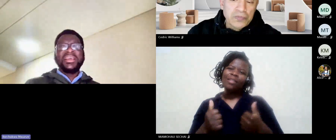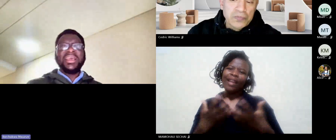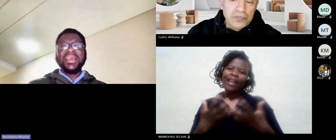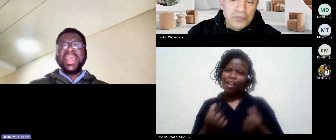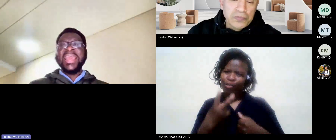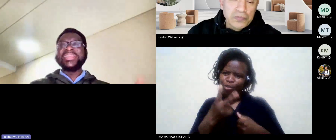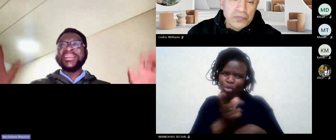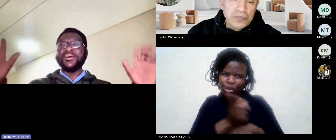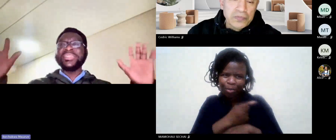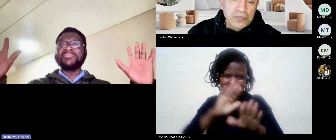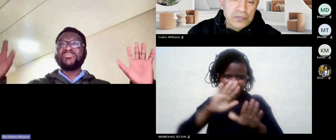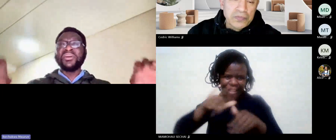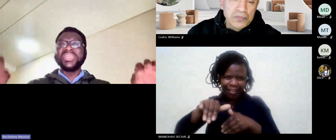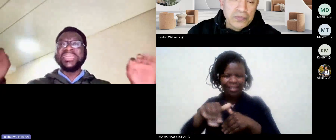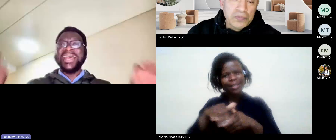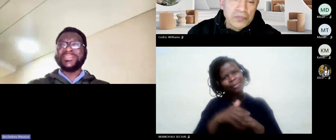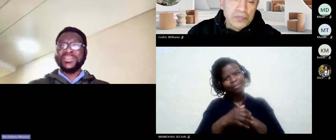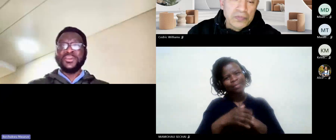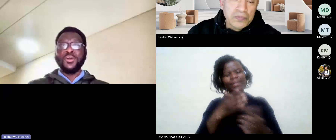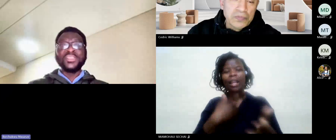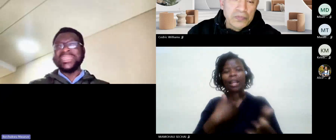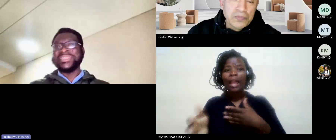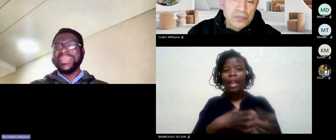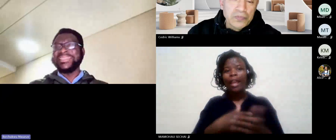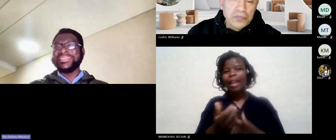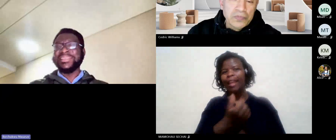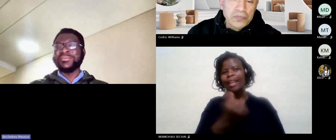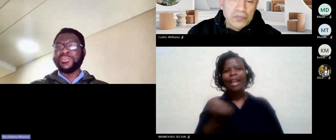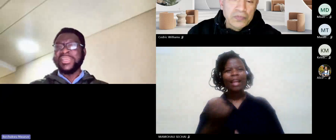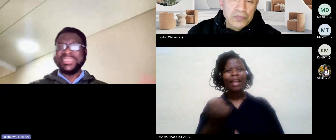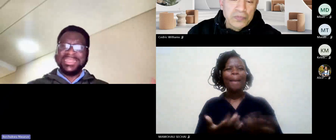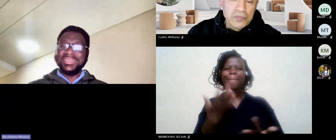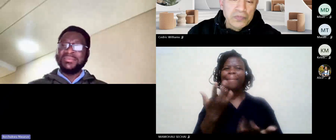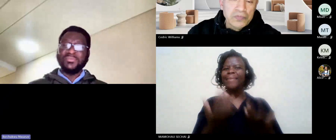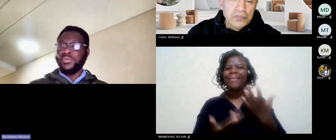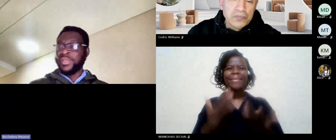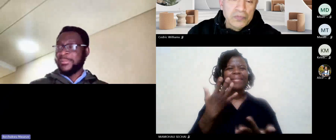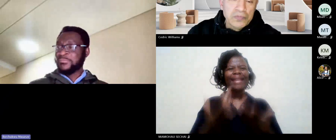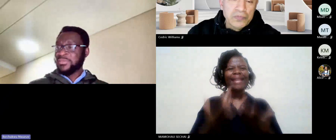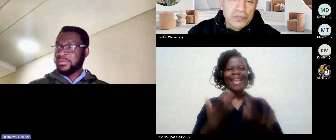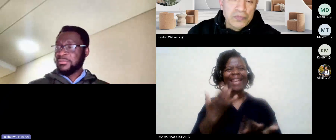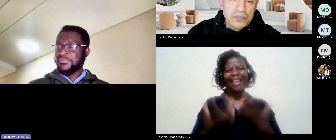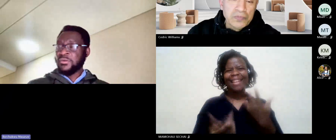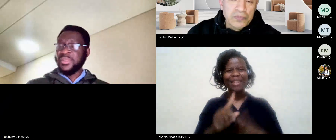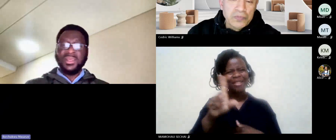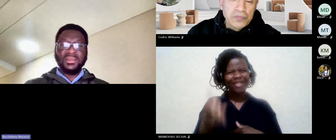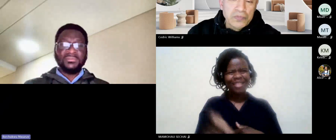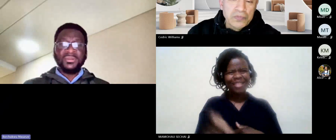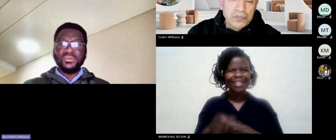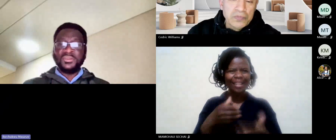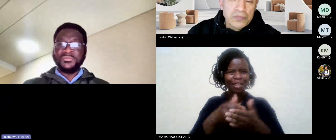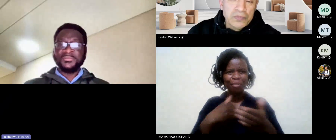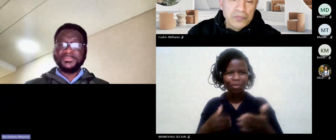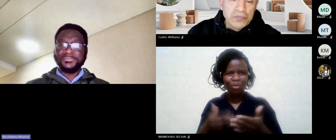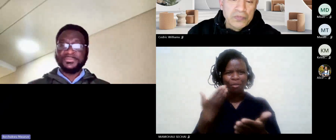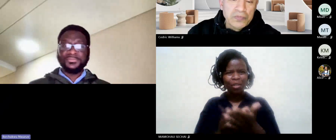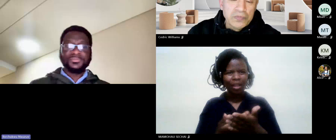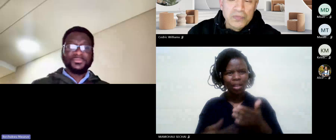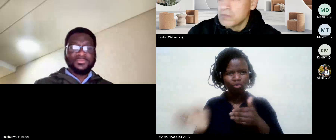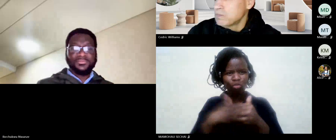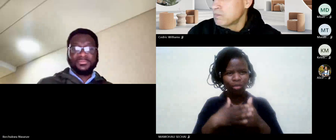left. Any other burning last question, or is there anything you want to hint at before we close